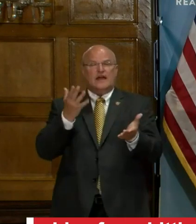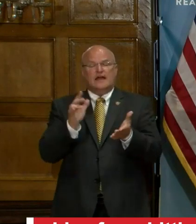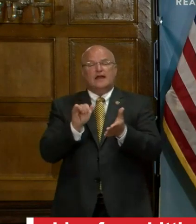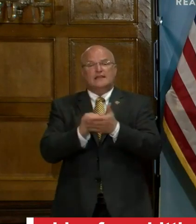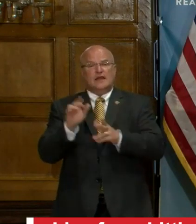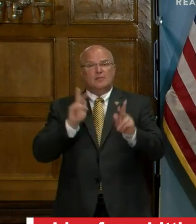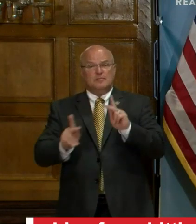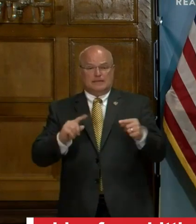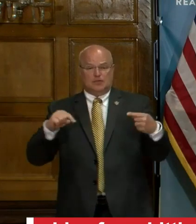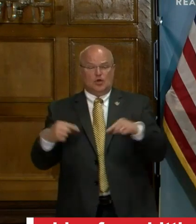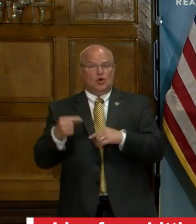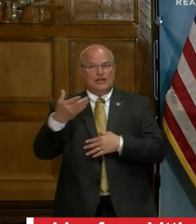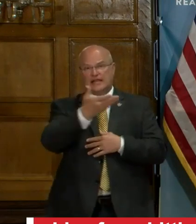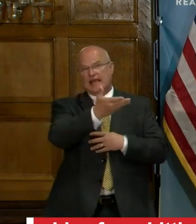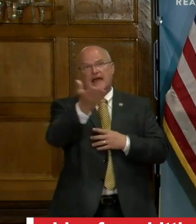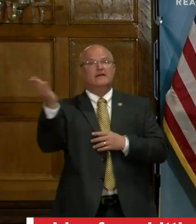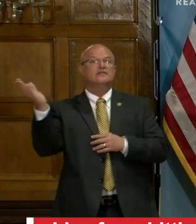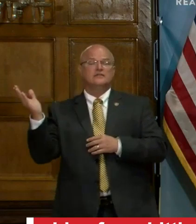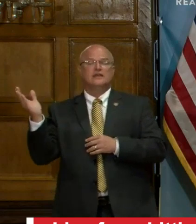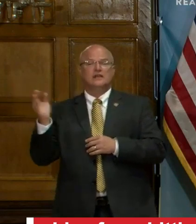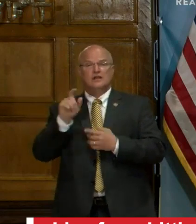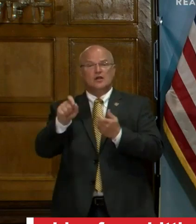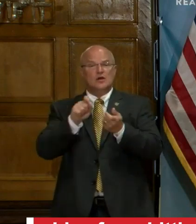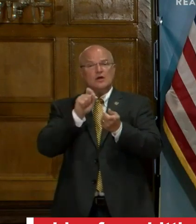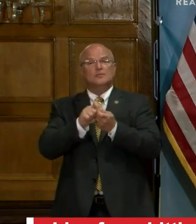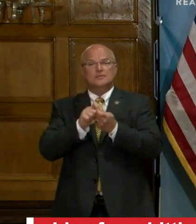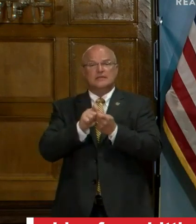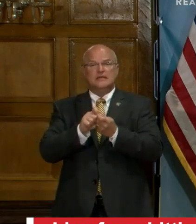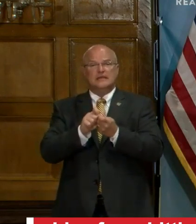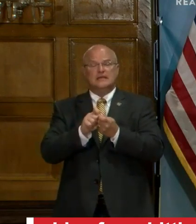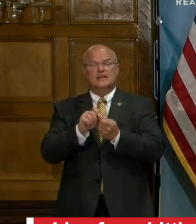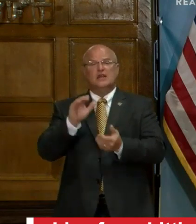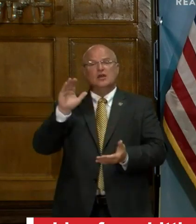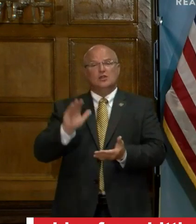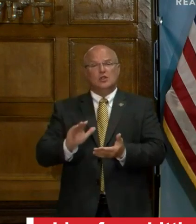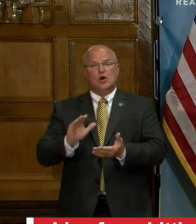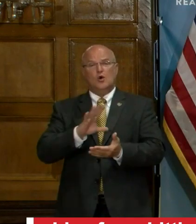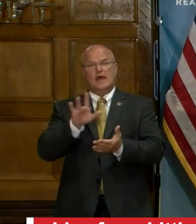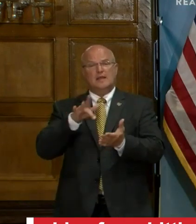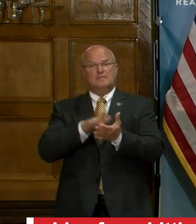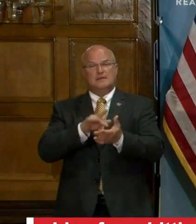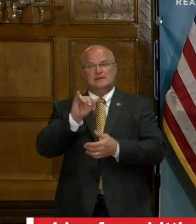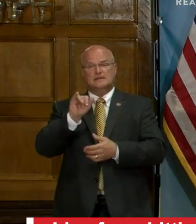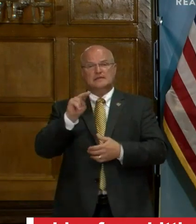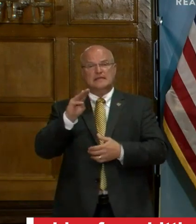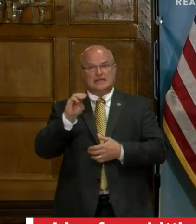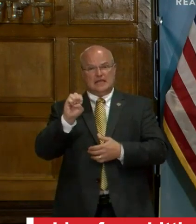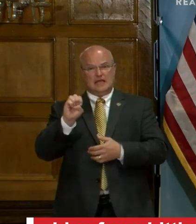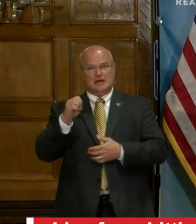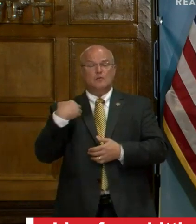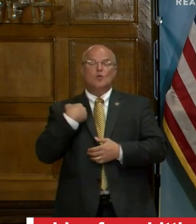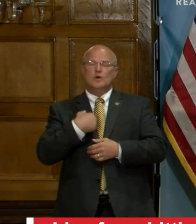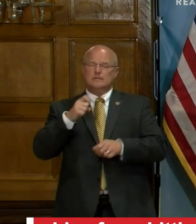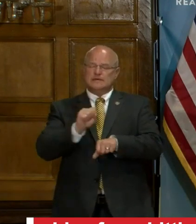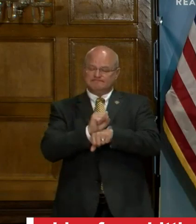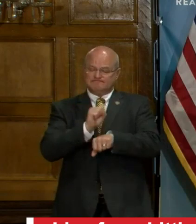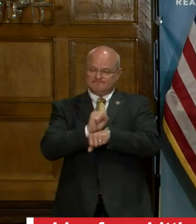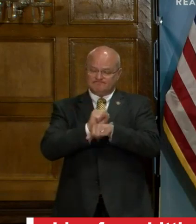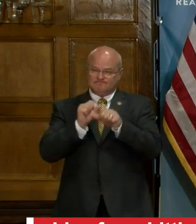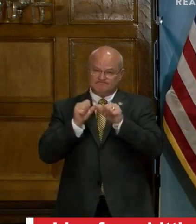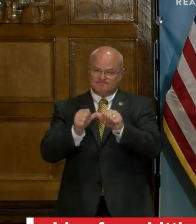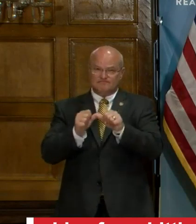that people are hurting out there, particularly the low middle income, and we have to continue our efforts